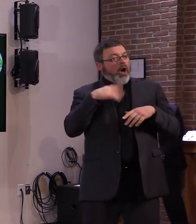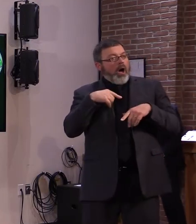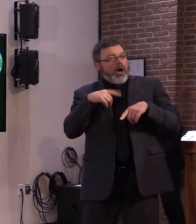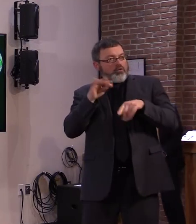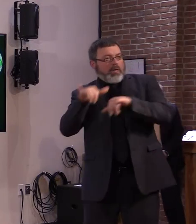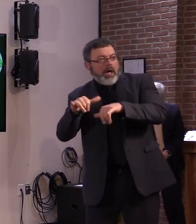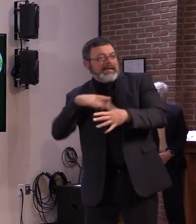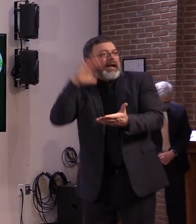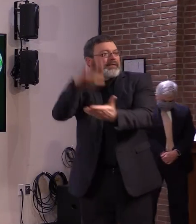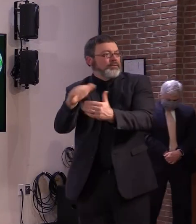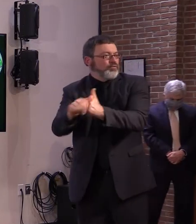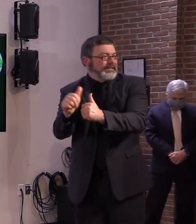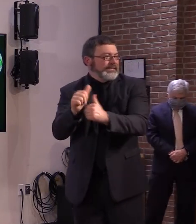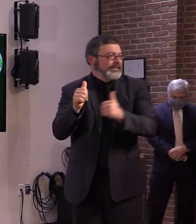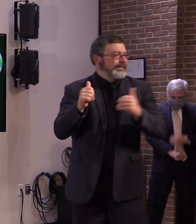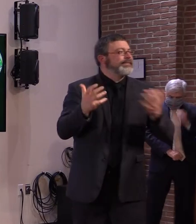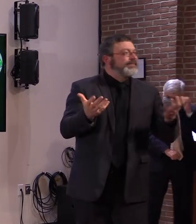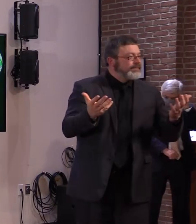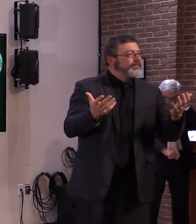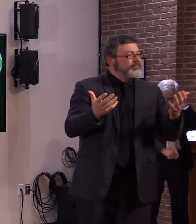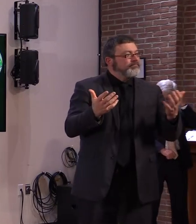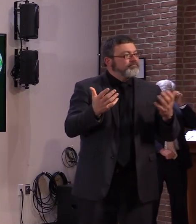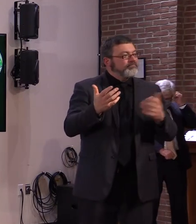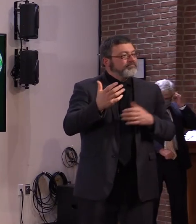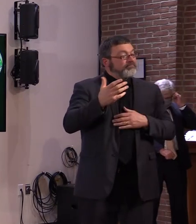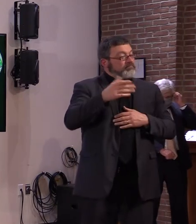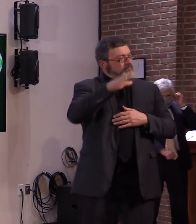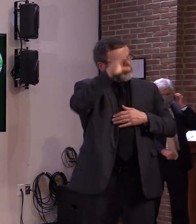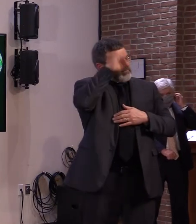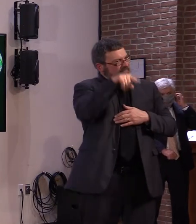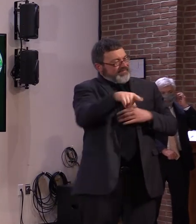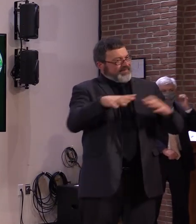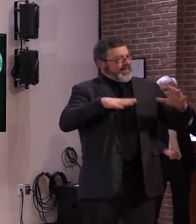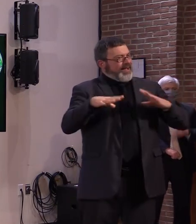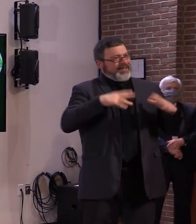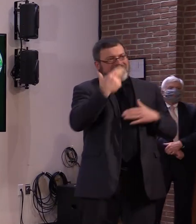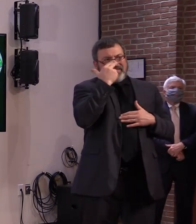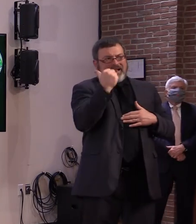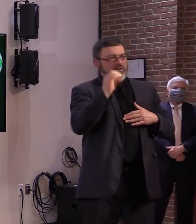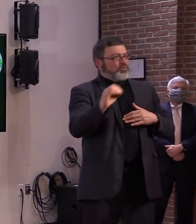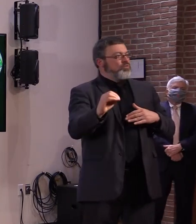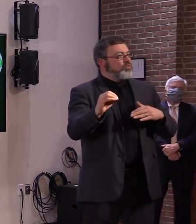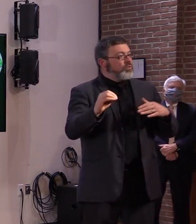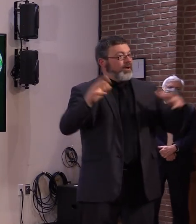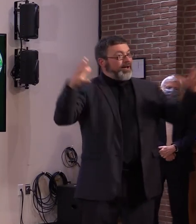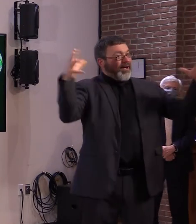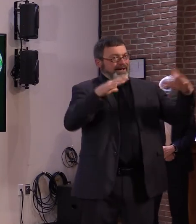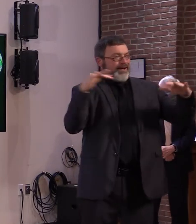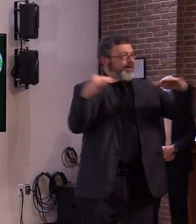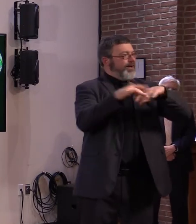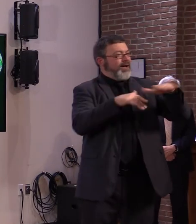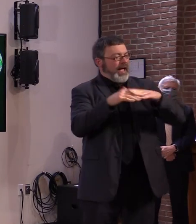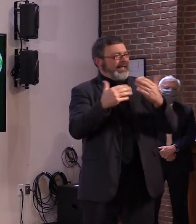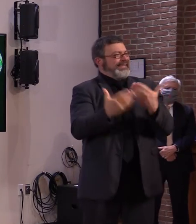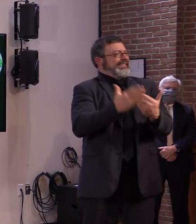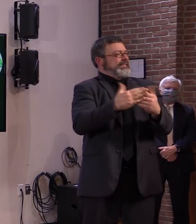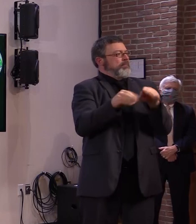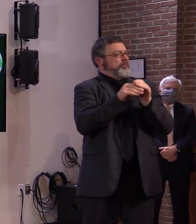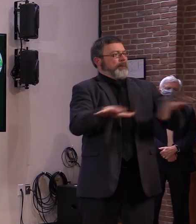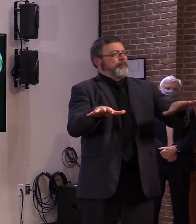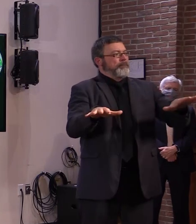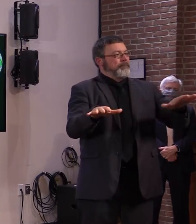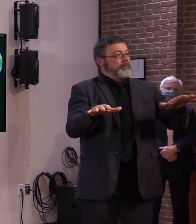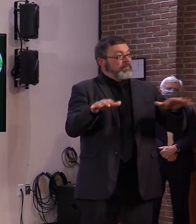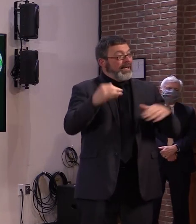possibly increasing the risk of COVID-19 transmission in the community, it could threaten the ability of schools to stay open, a place